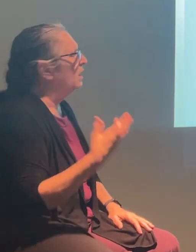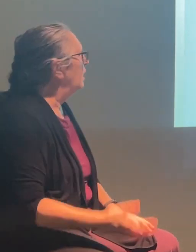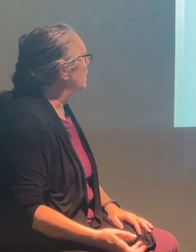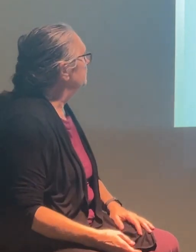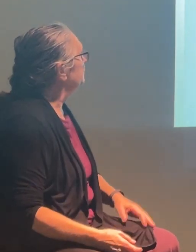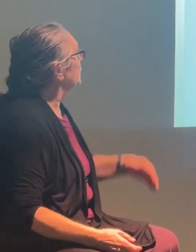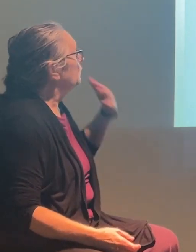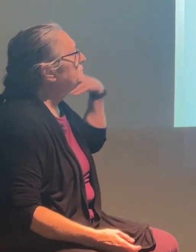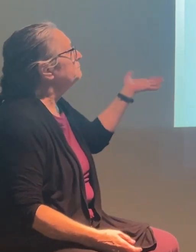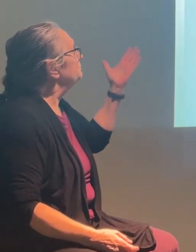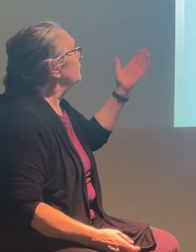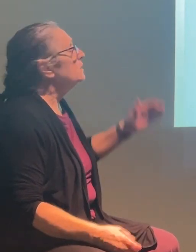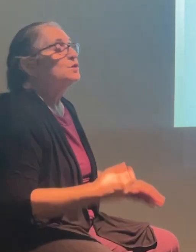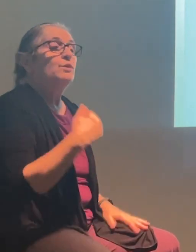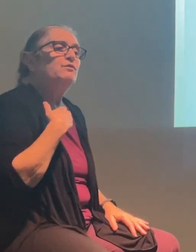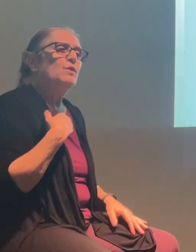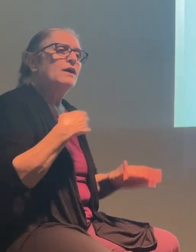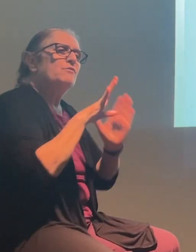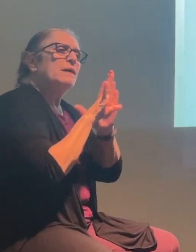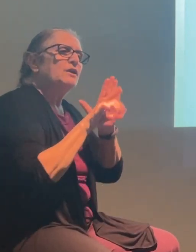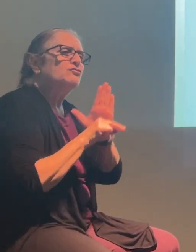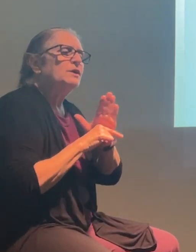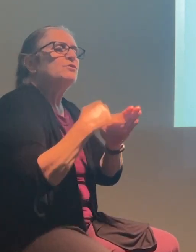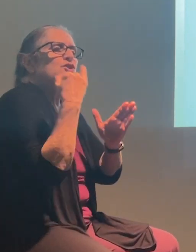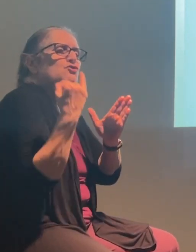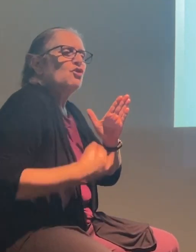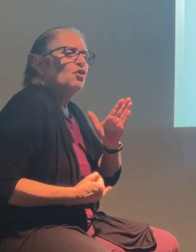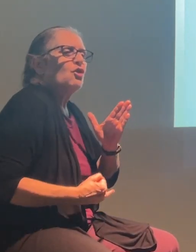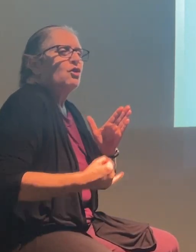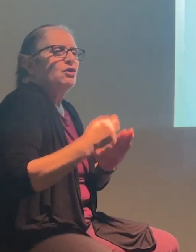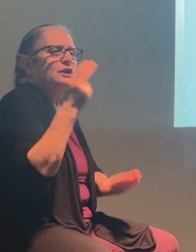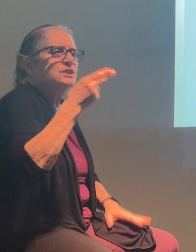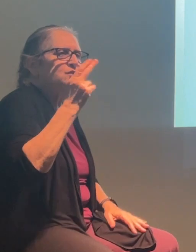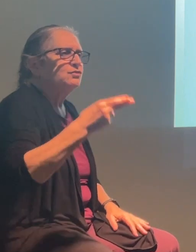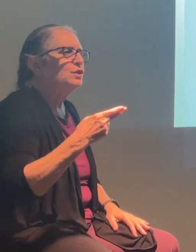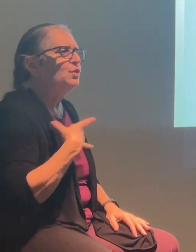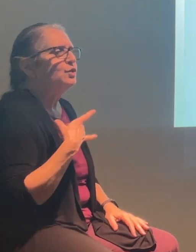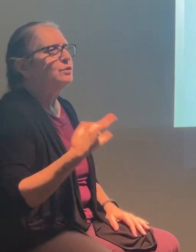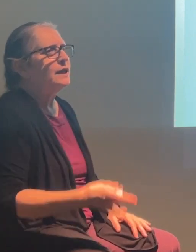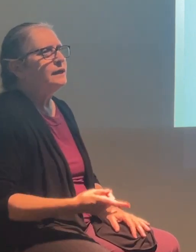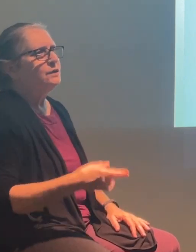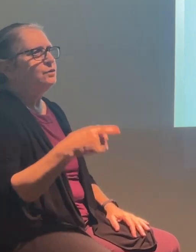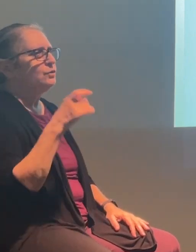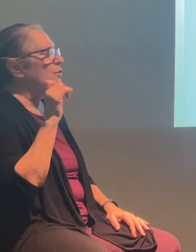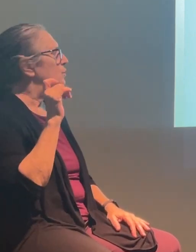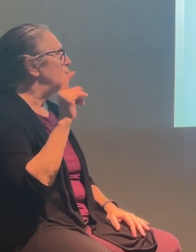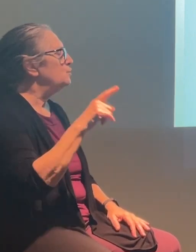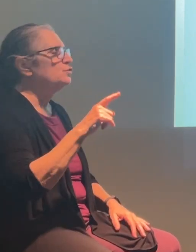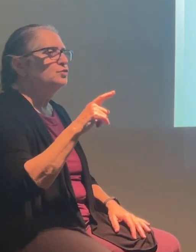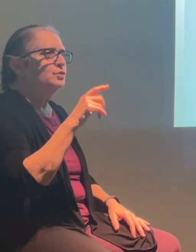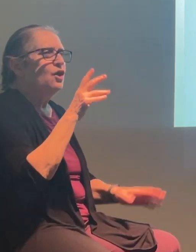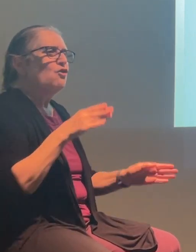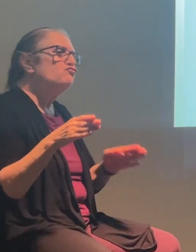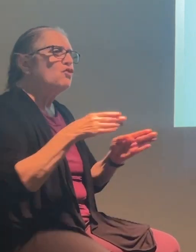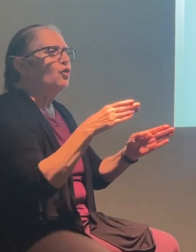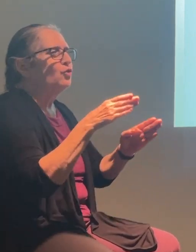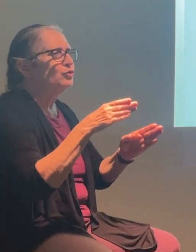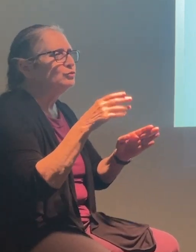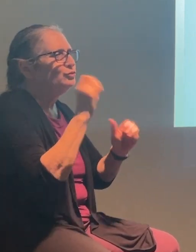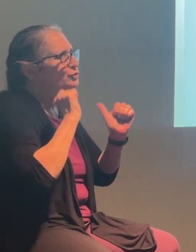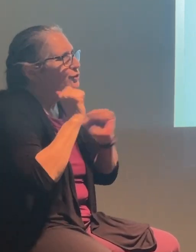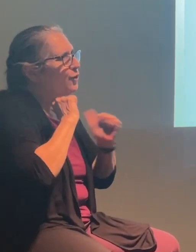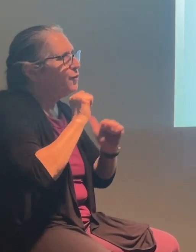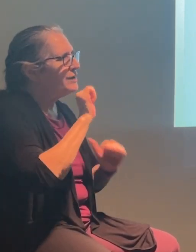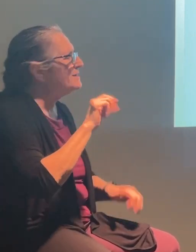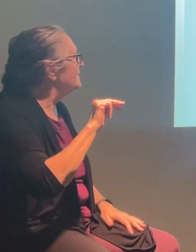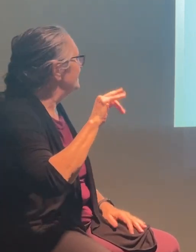anyone who has a little background in art history or likes to go to the Winter Antique Show or TEFAF and so forth, you will pick up a bunch of